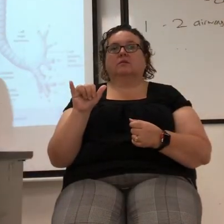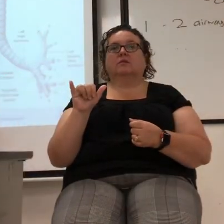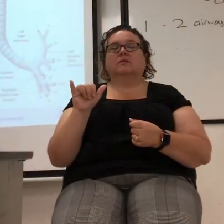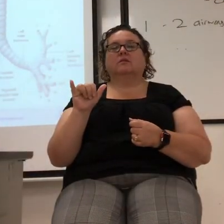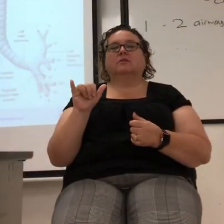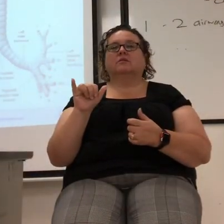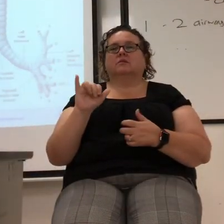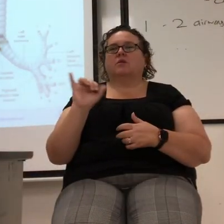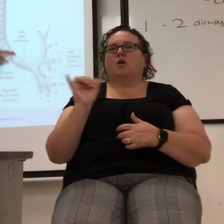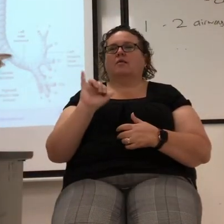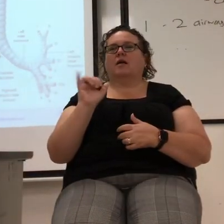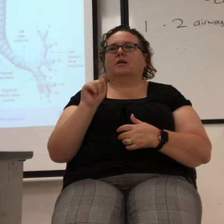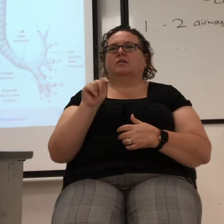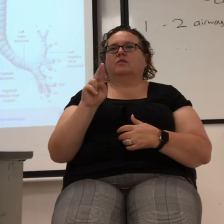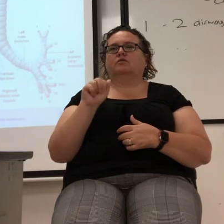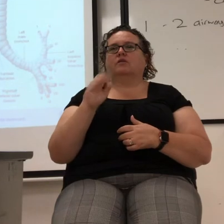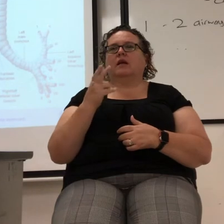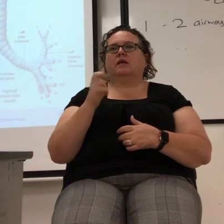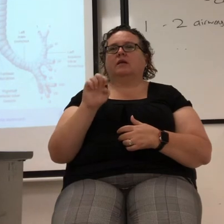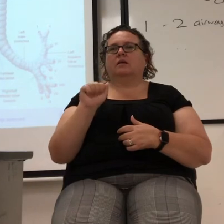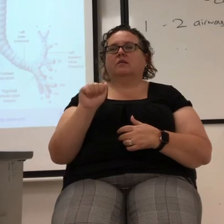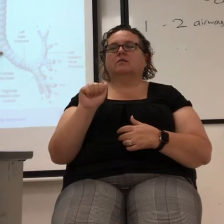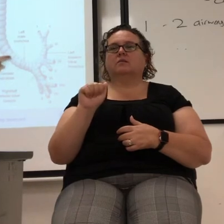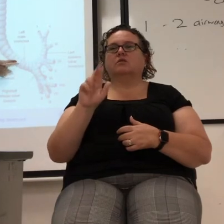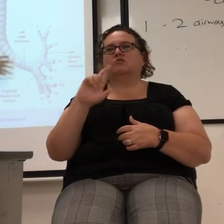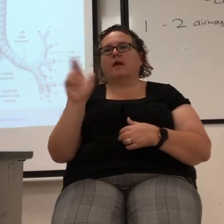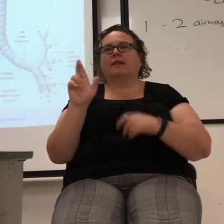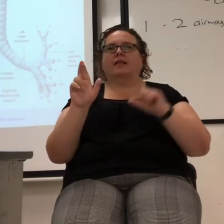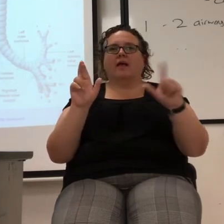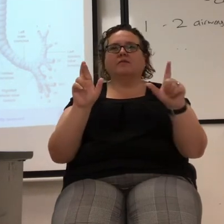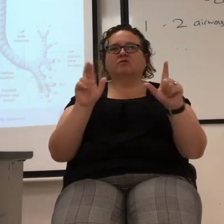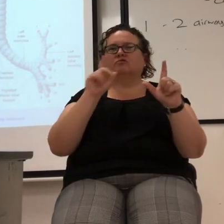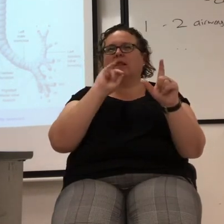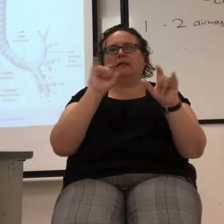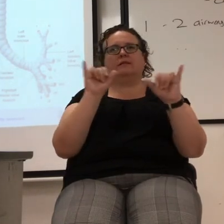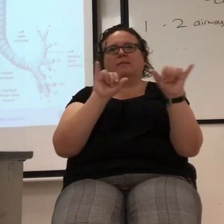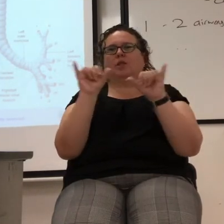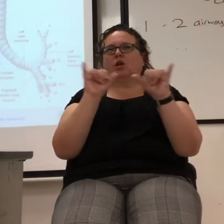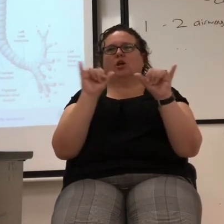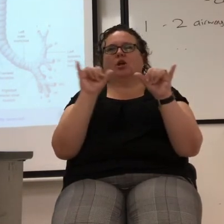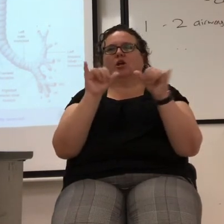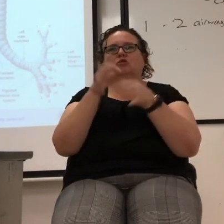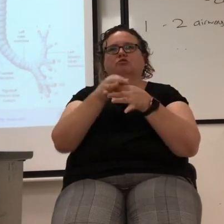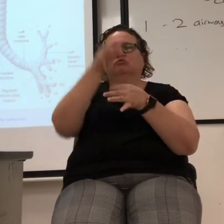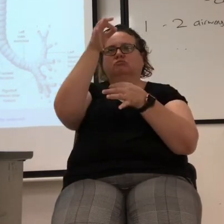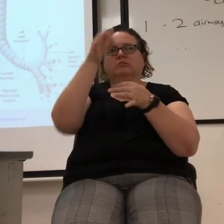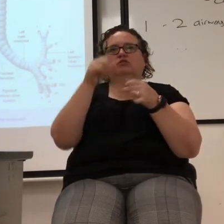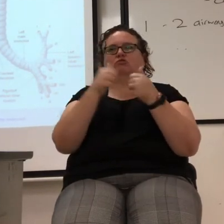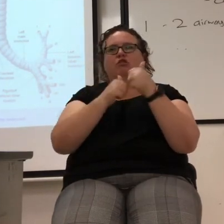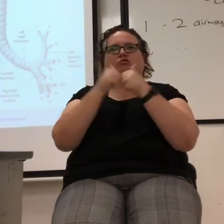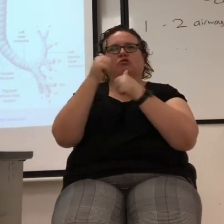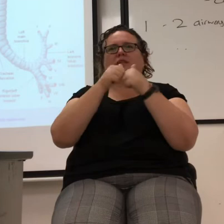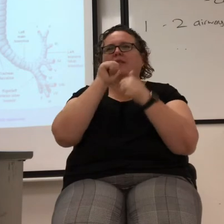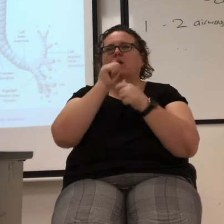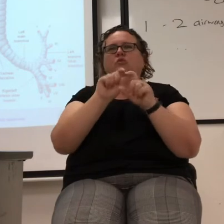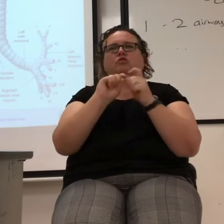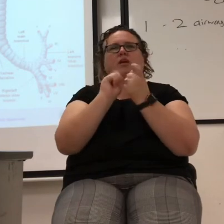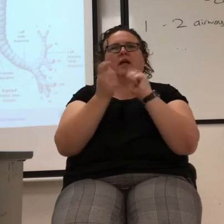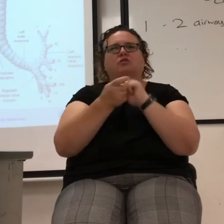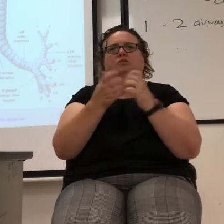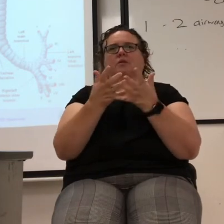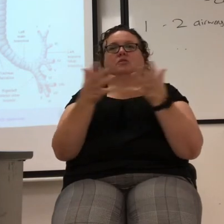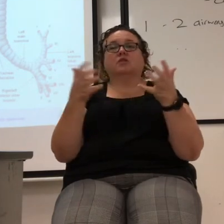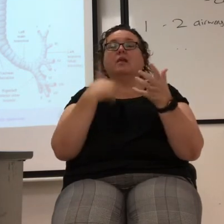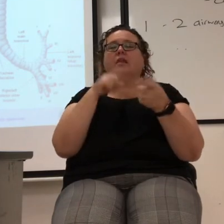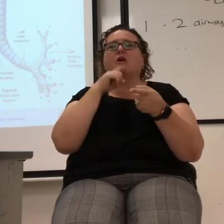are much like the trachea. Right and left main bronchus, they're very similar in structure. They don't change much. The airways are starting